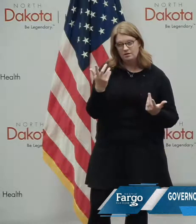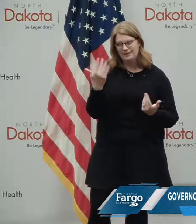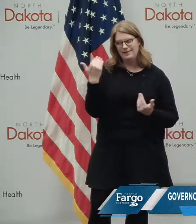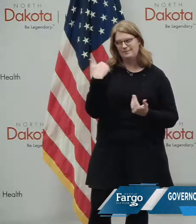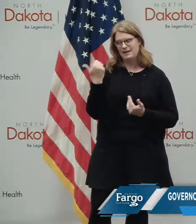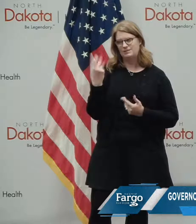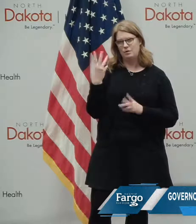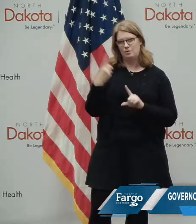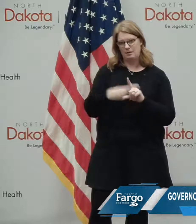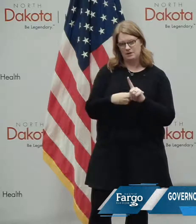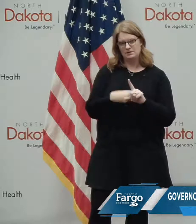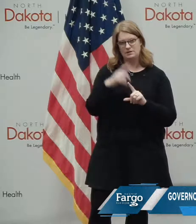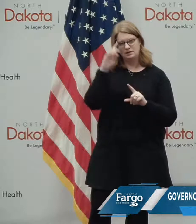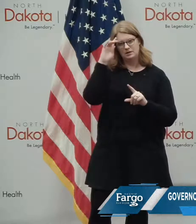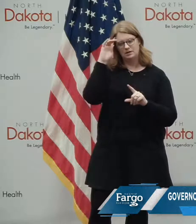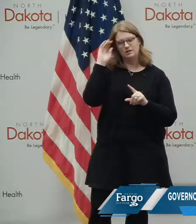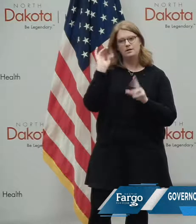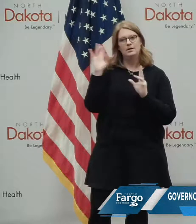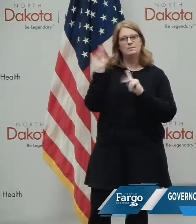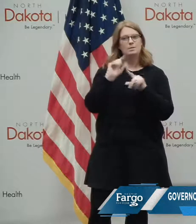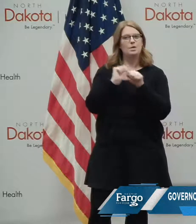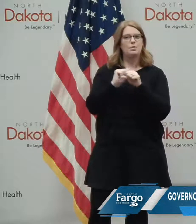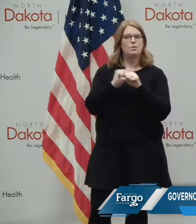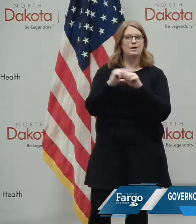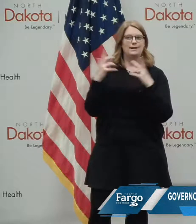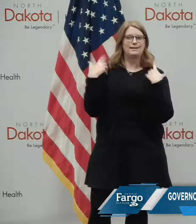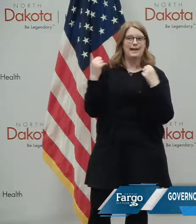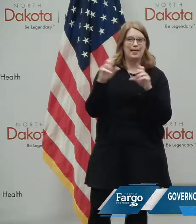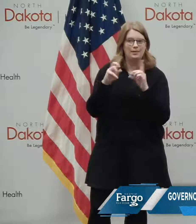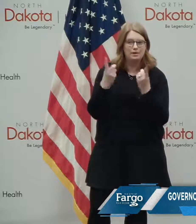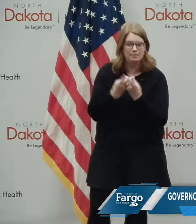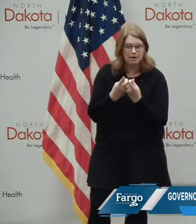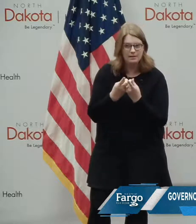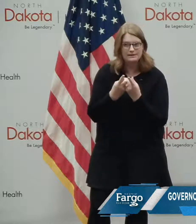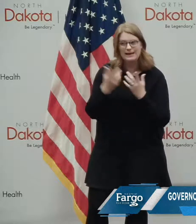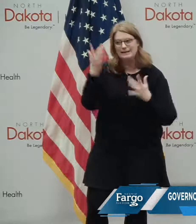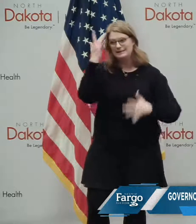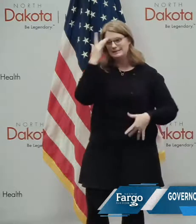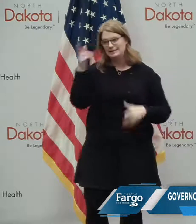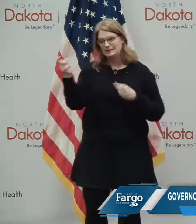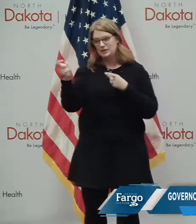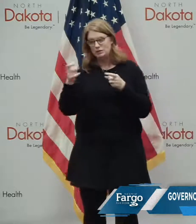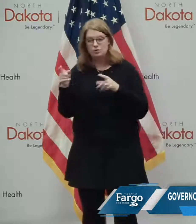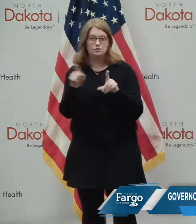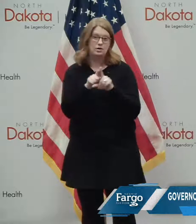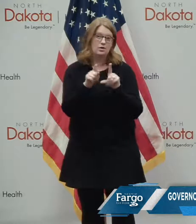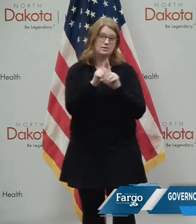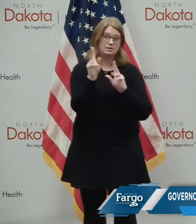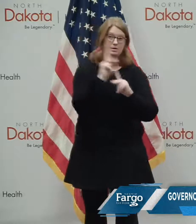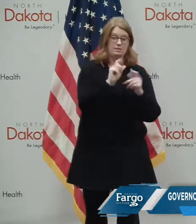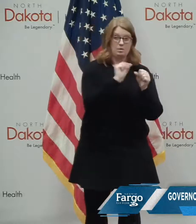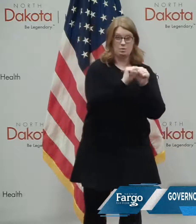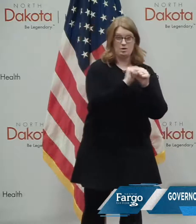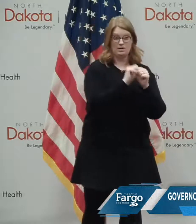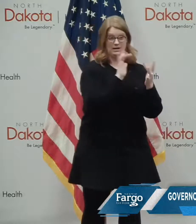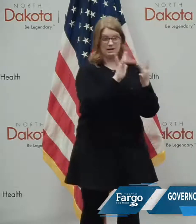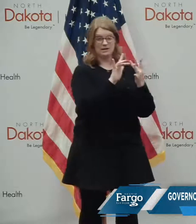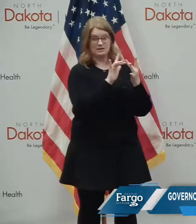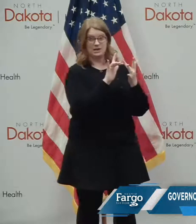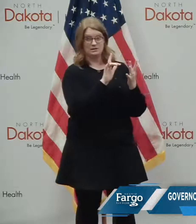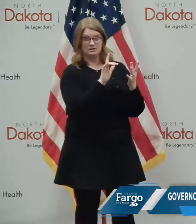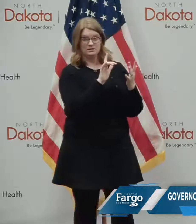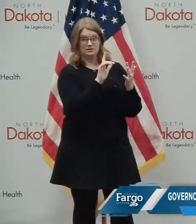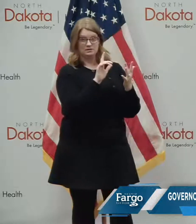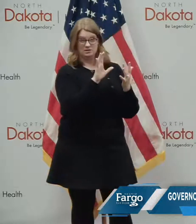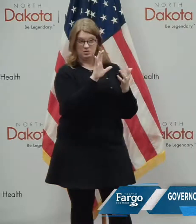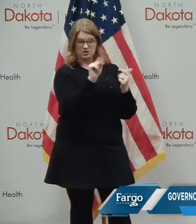has actually been people that work in the health department that are trying to, in disease control, and people that work in contact tracing, to call someone and try to